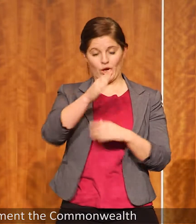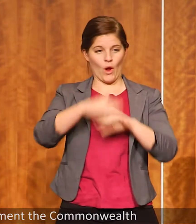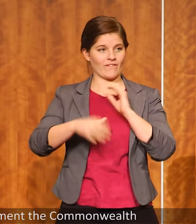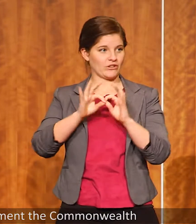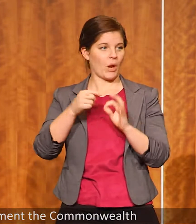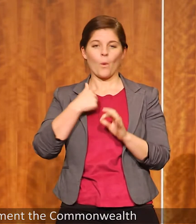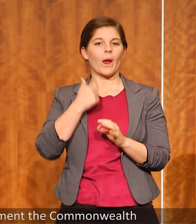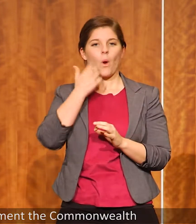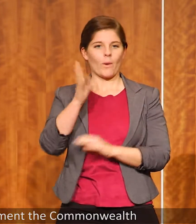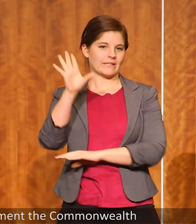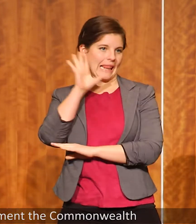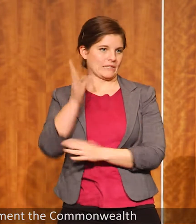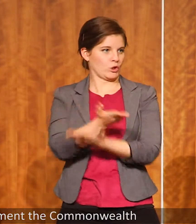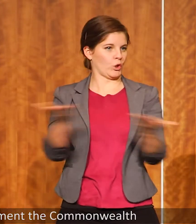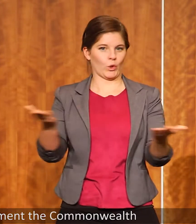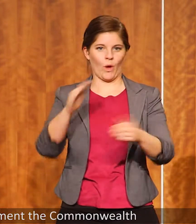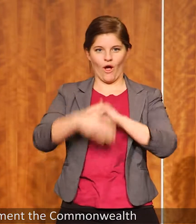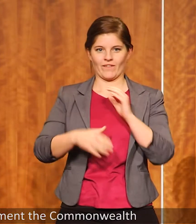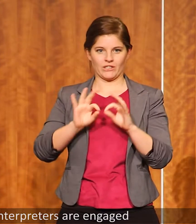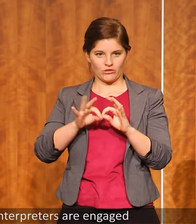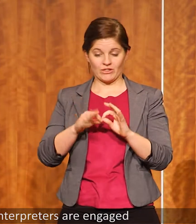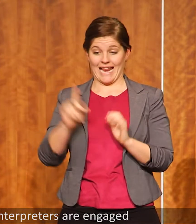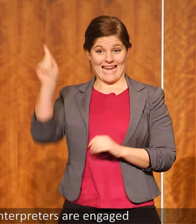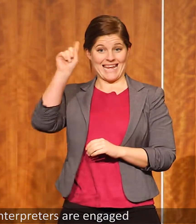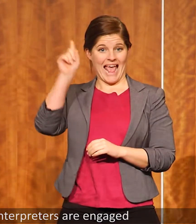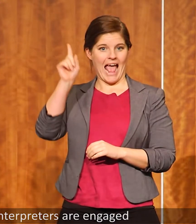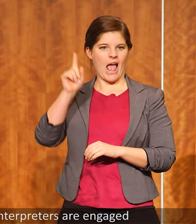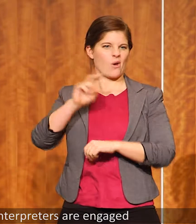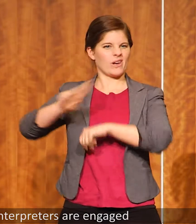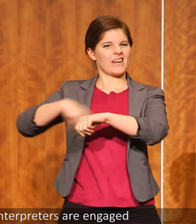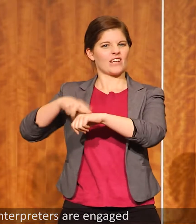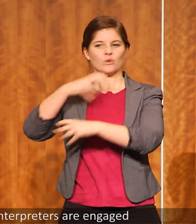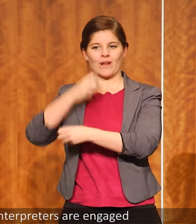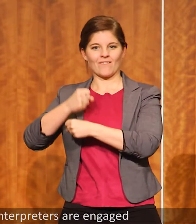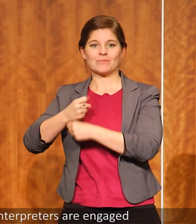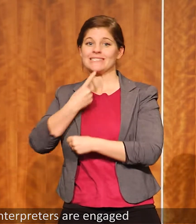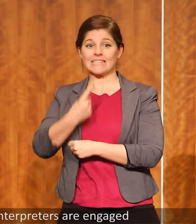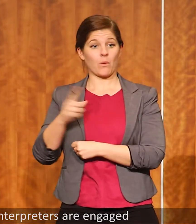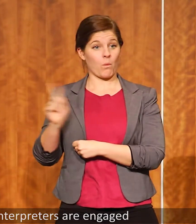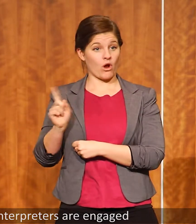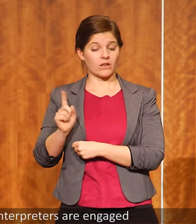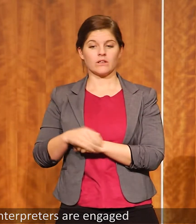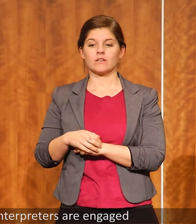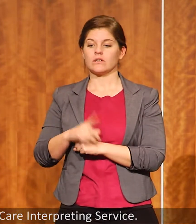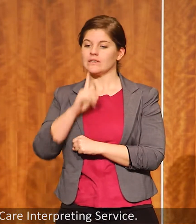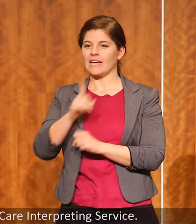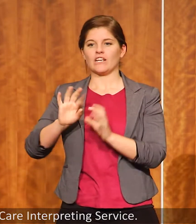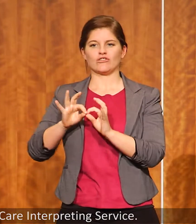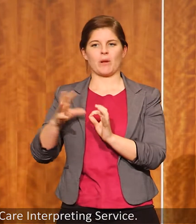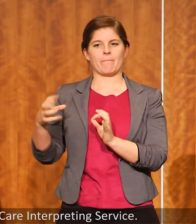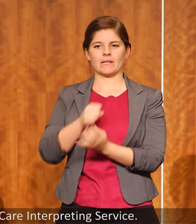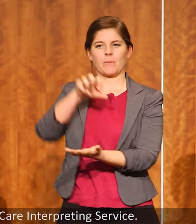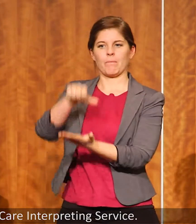by you about this. At the moment, the Commonwealth Government requires that interpreters are engaged